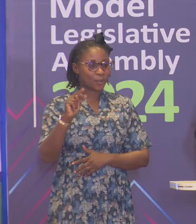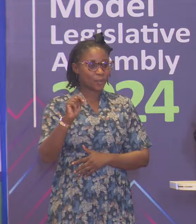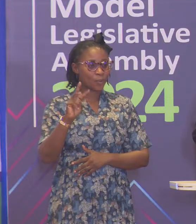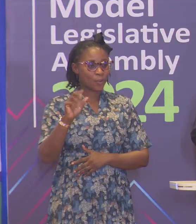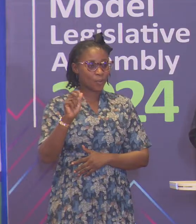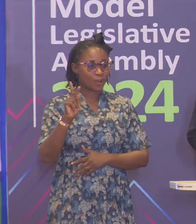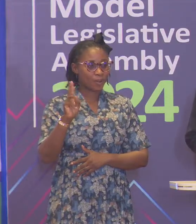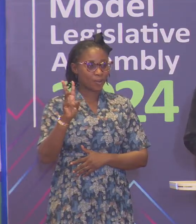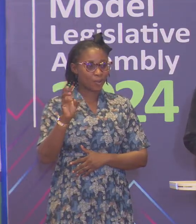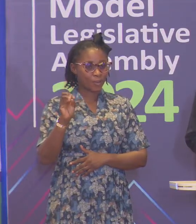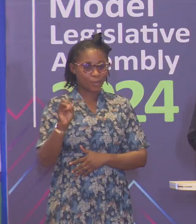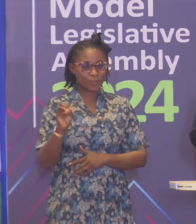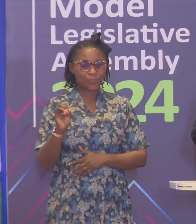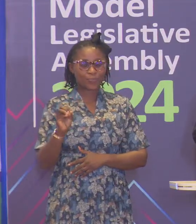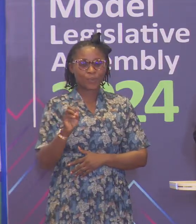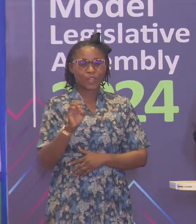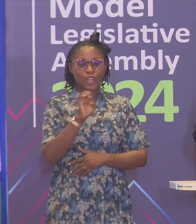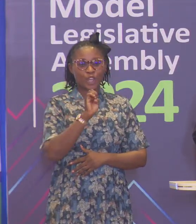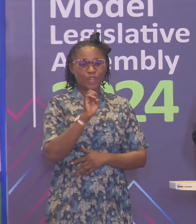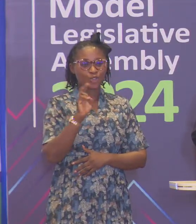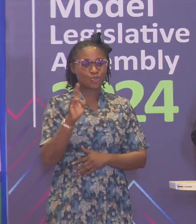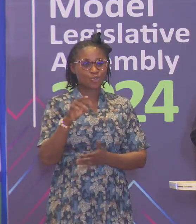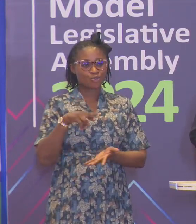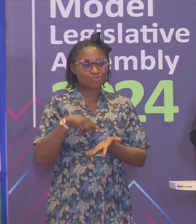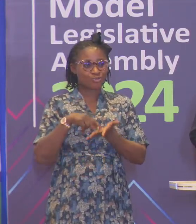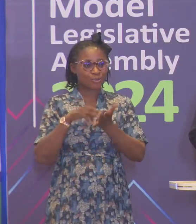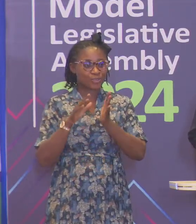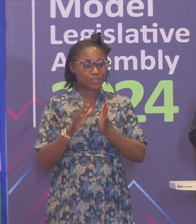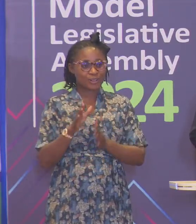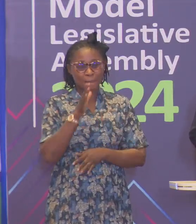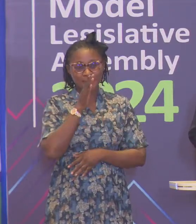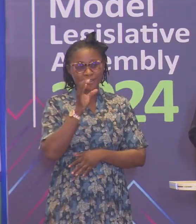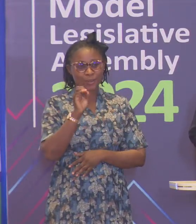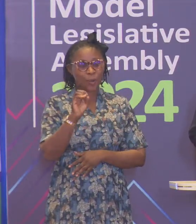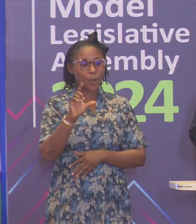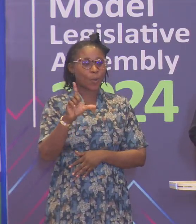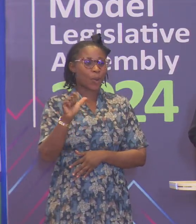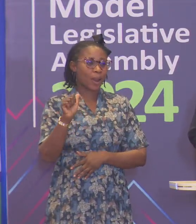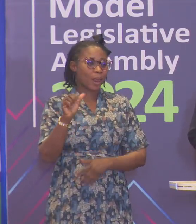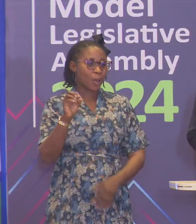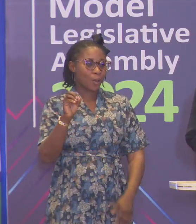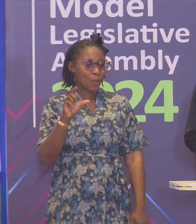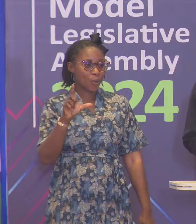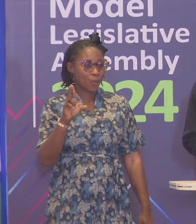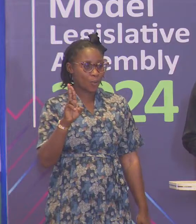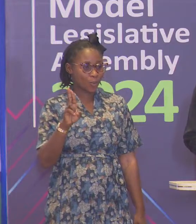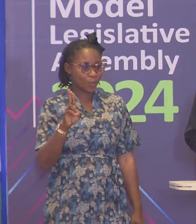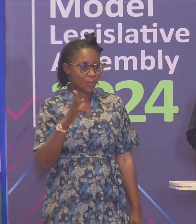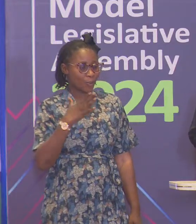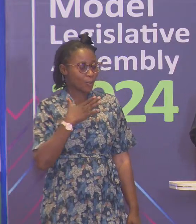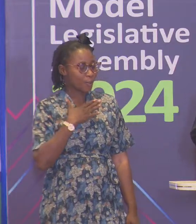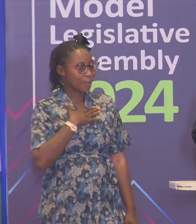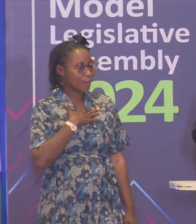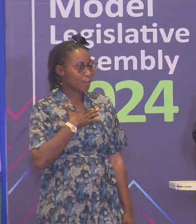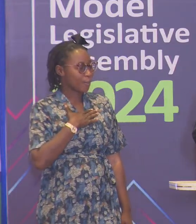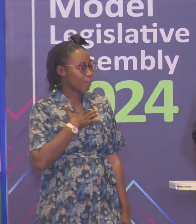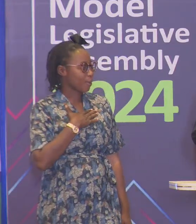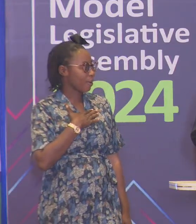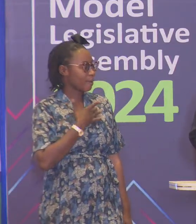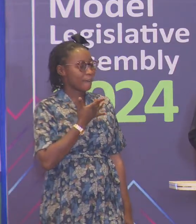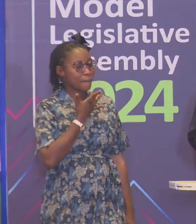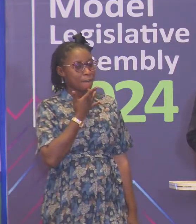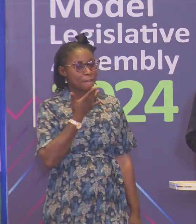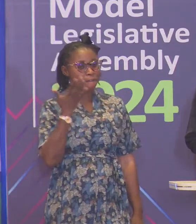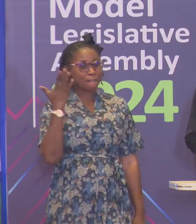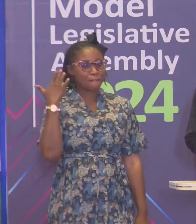EU representative, Mrs. Olaolu, my former